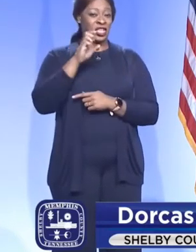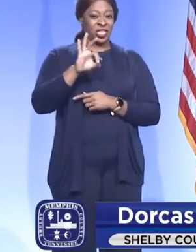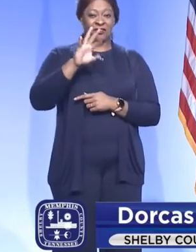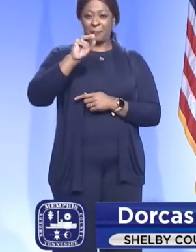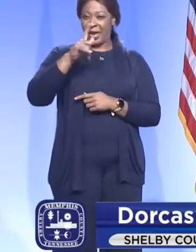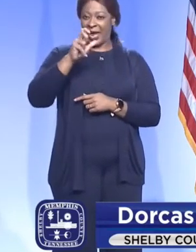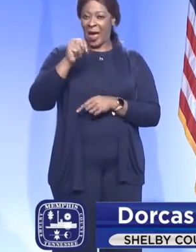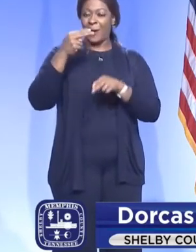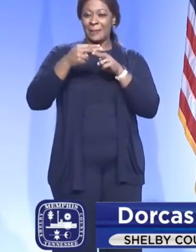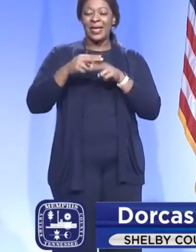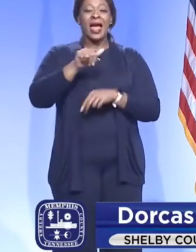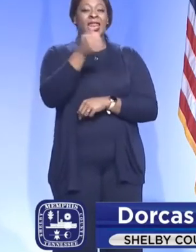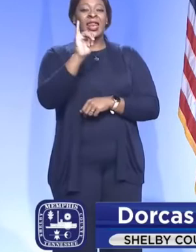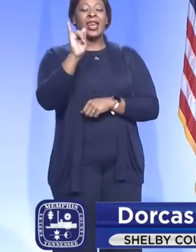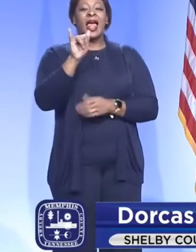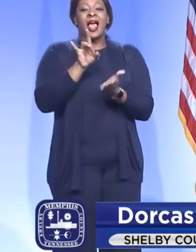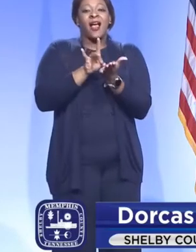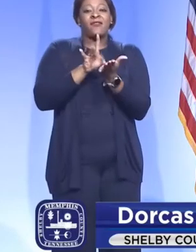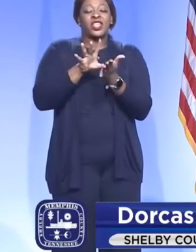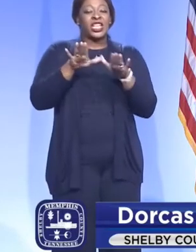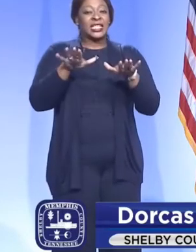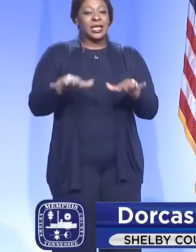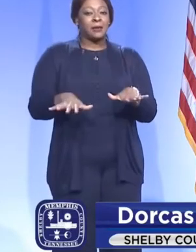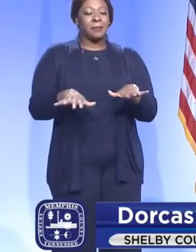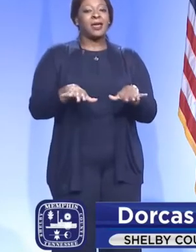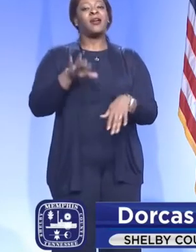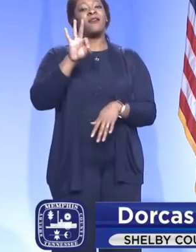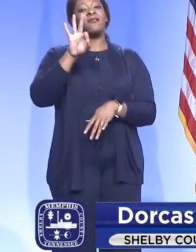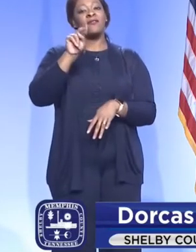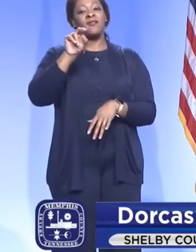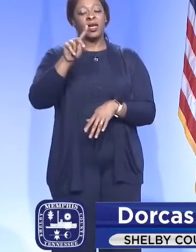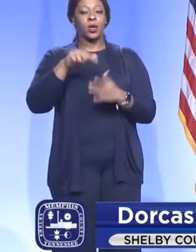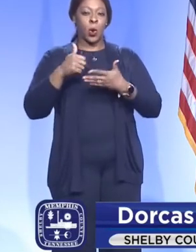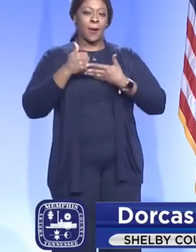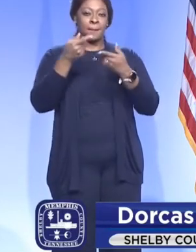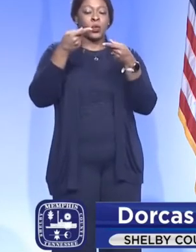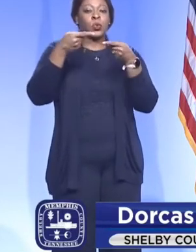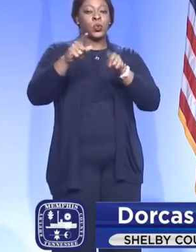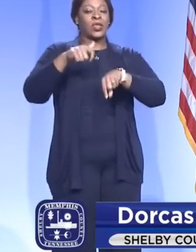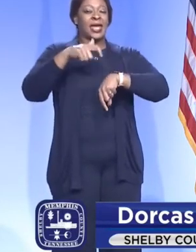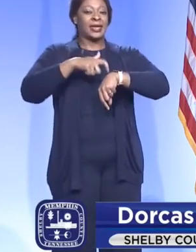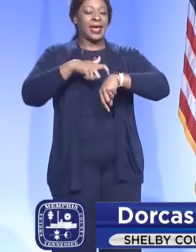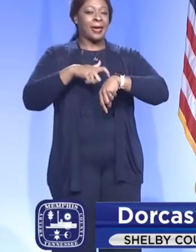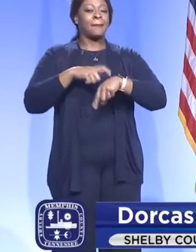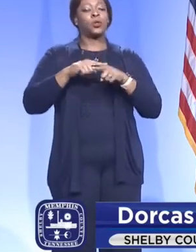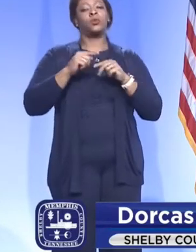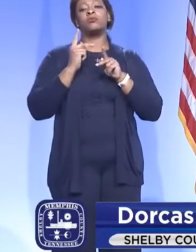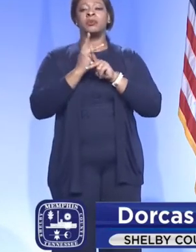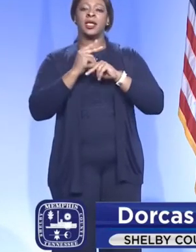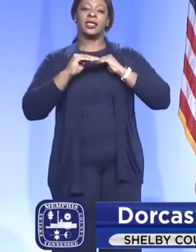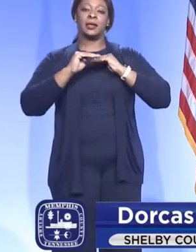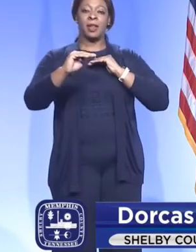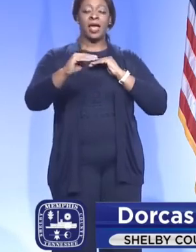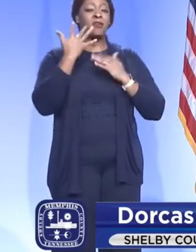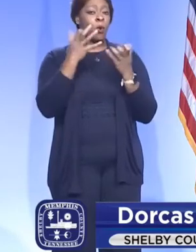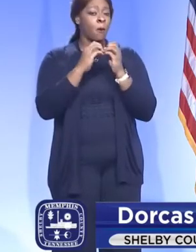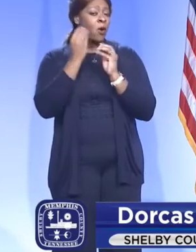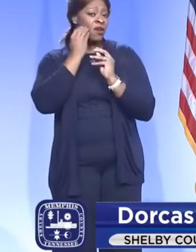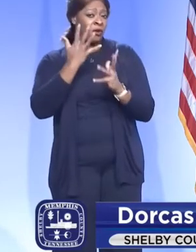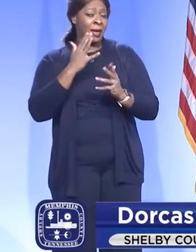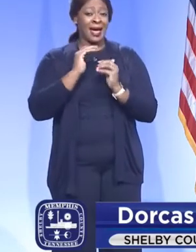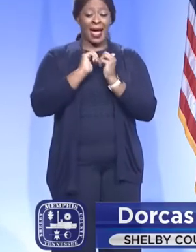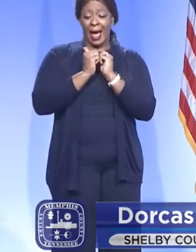end, I want to encourage all tenants to continue to pay what they can and what you owe if you can. And if